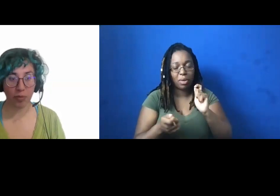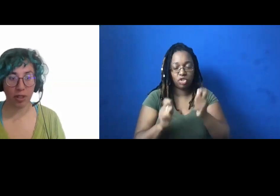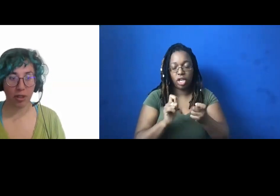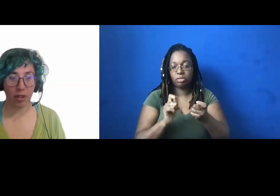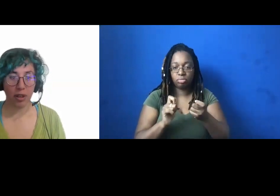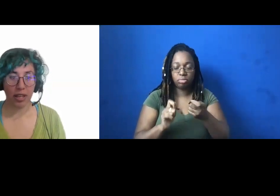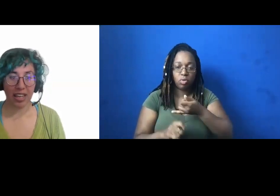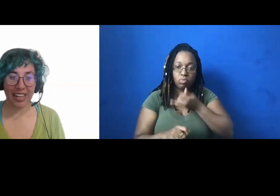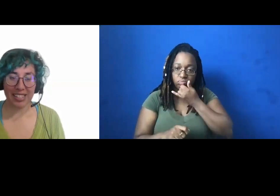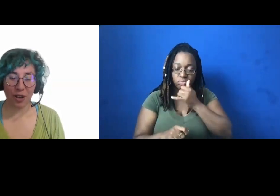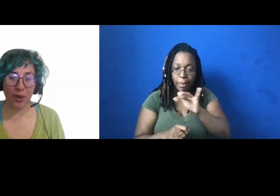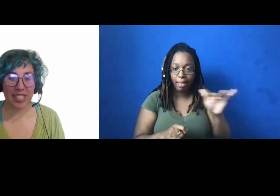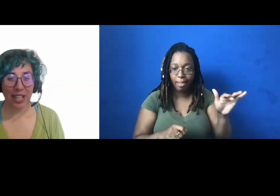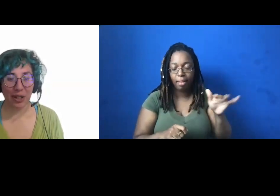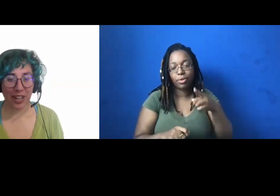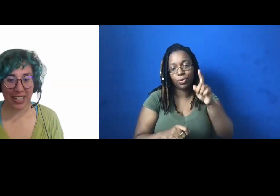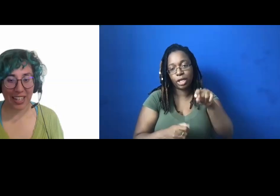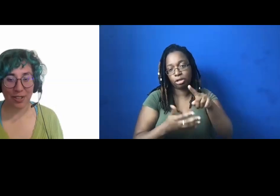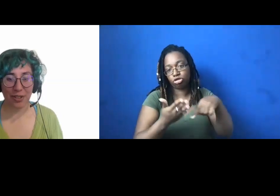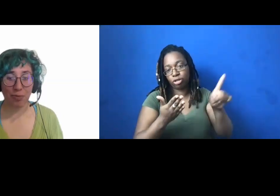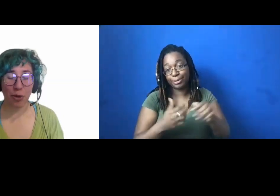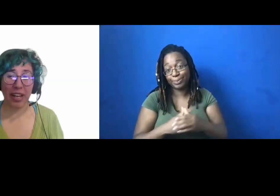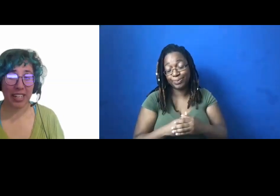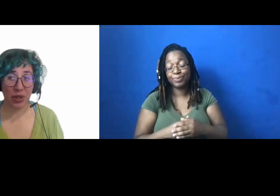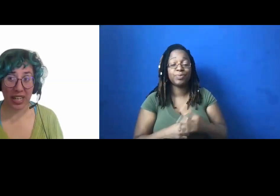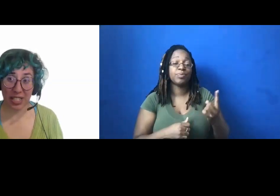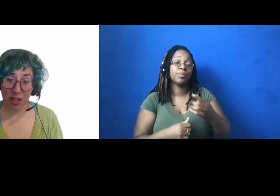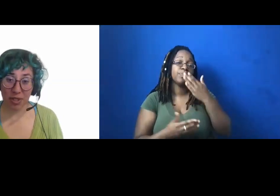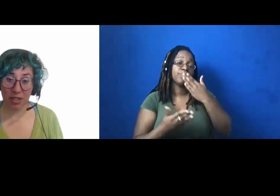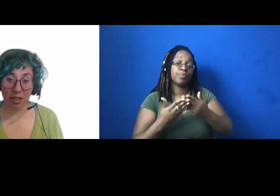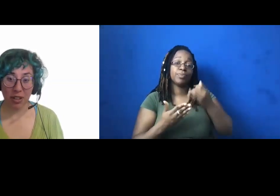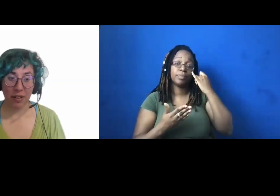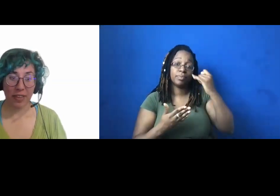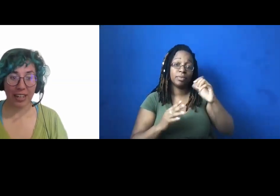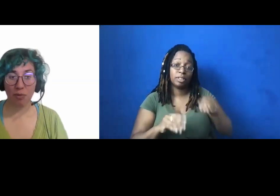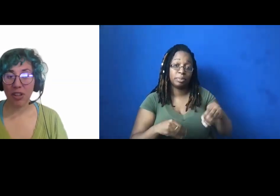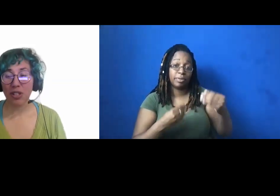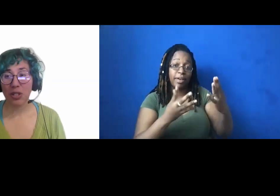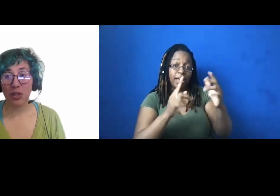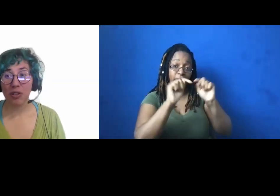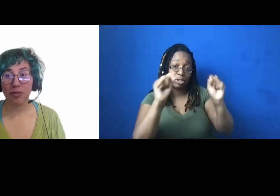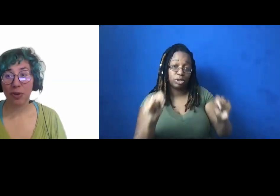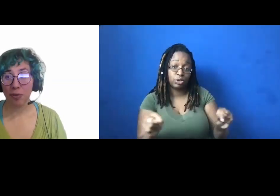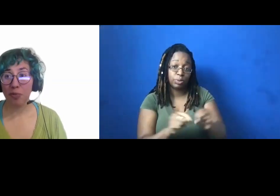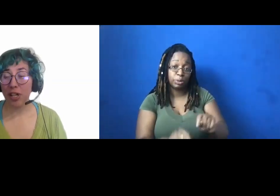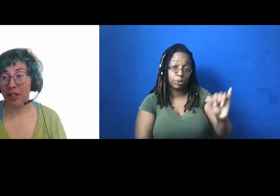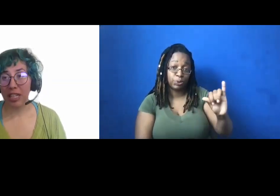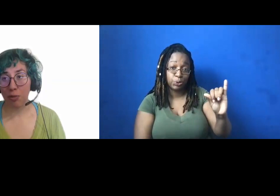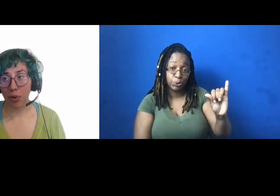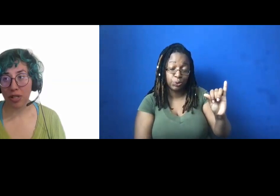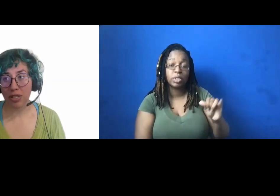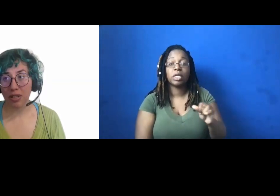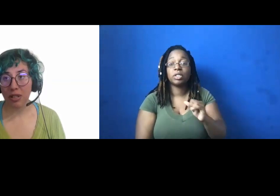check. It is always a good idea to also provide a transcript that can be understood for